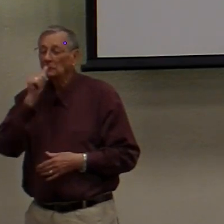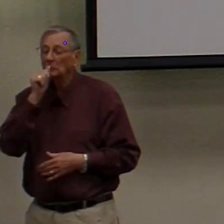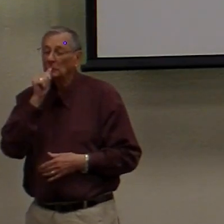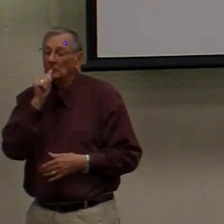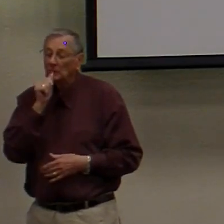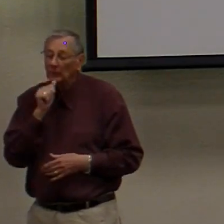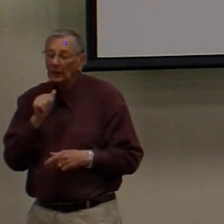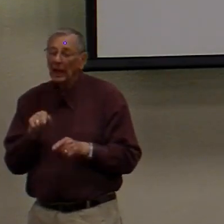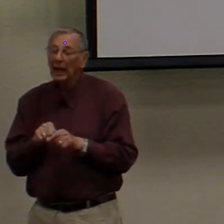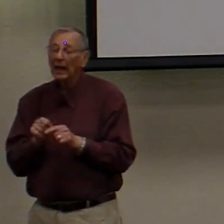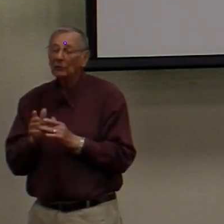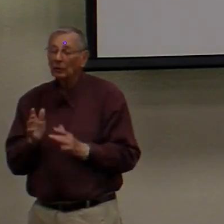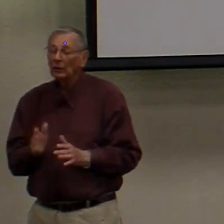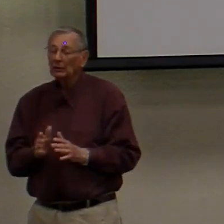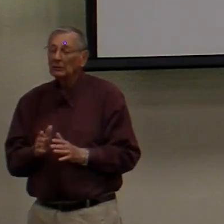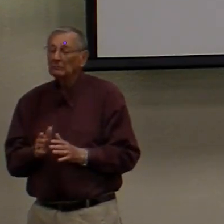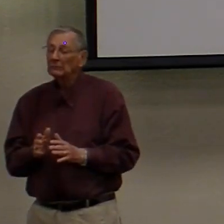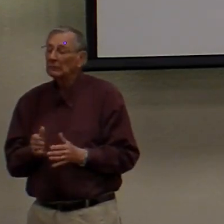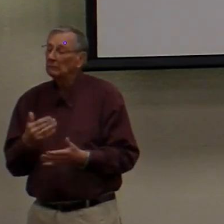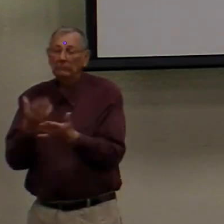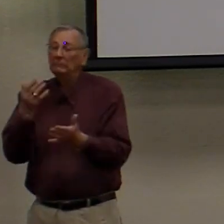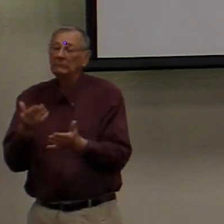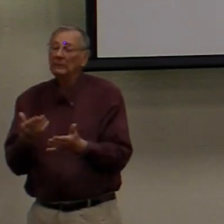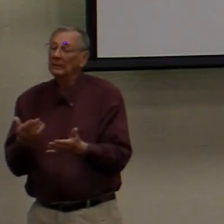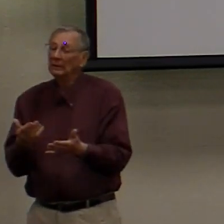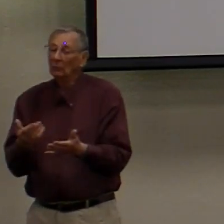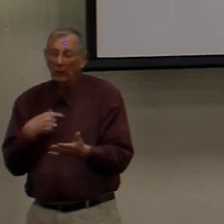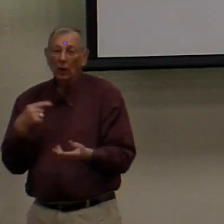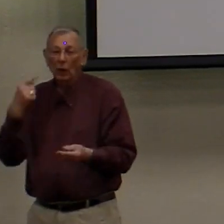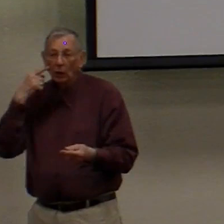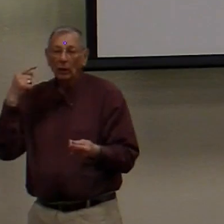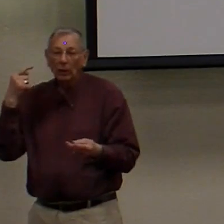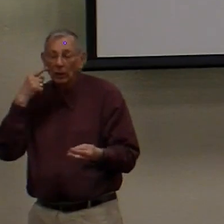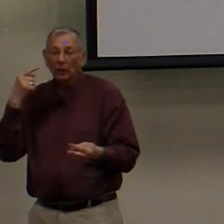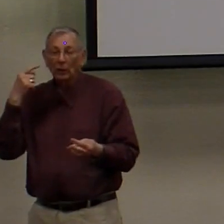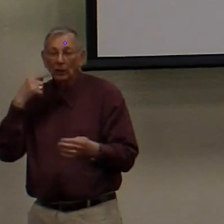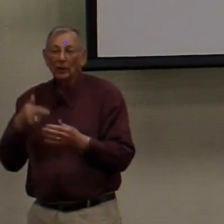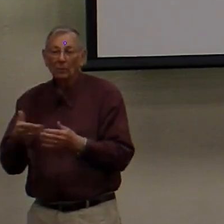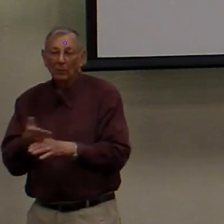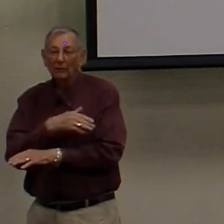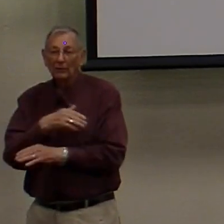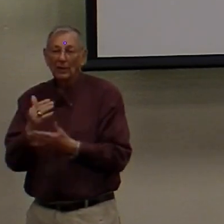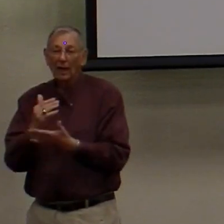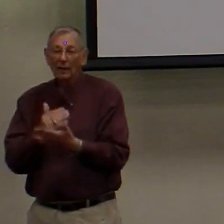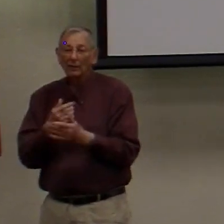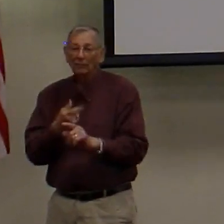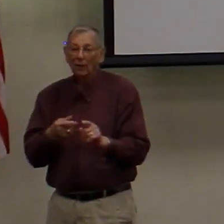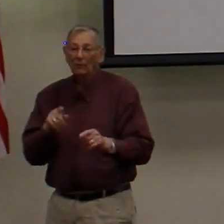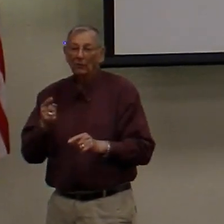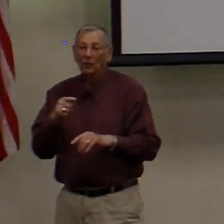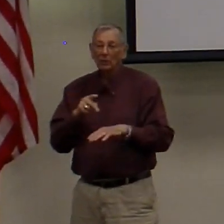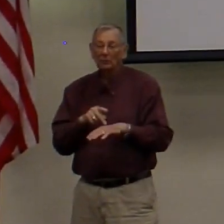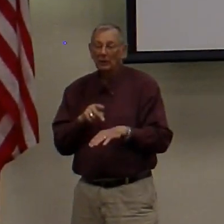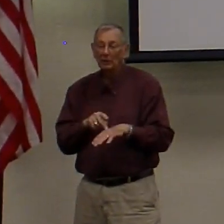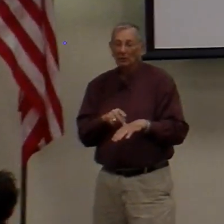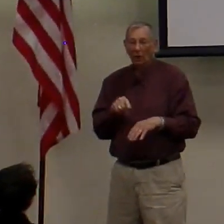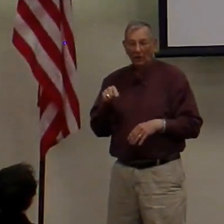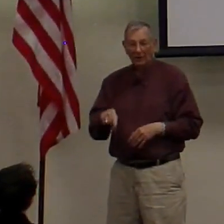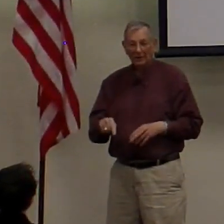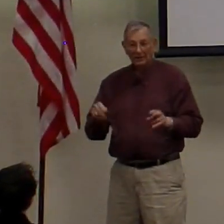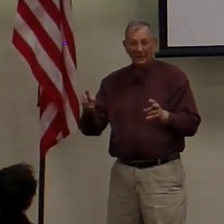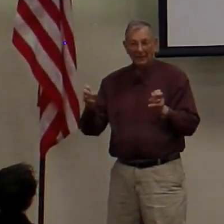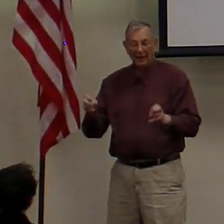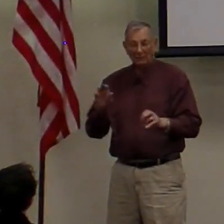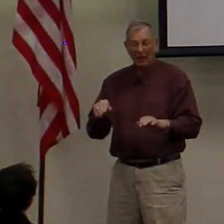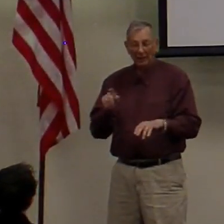Christian have been made evident. We've heard that in some of the previous lessons that we've had. So this text, by